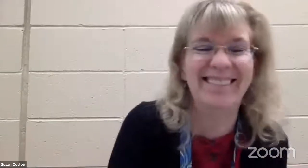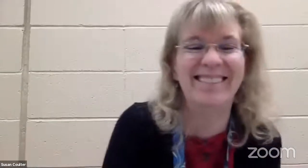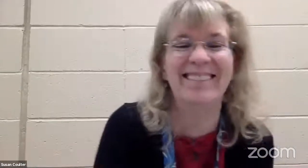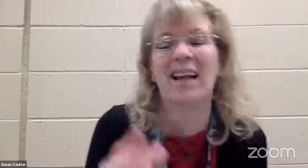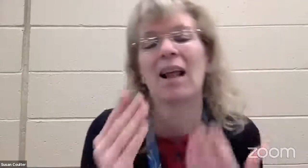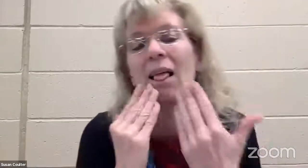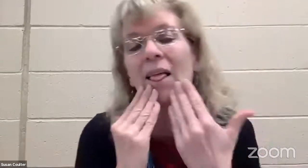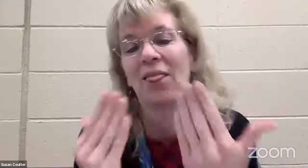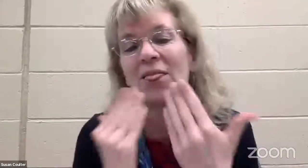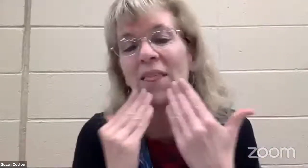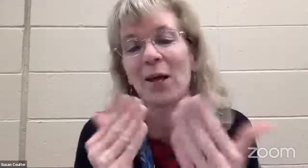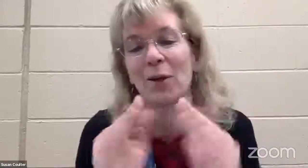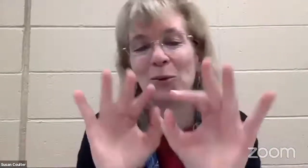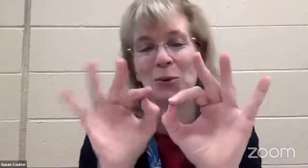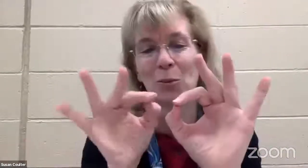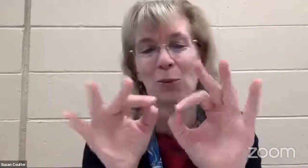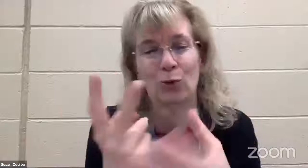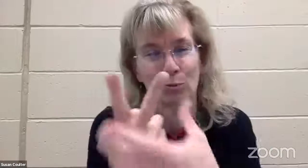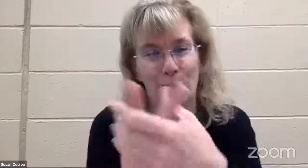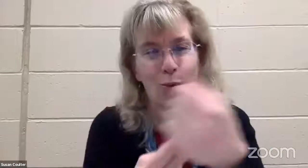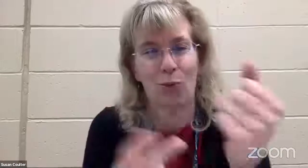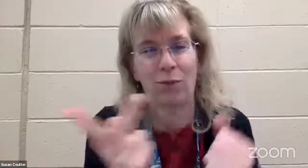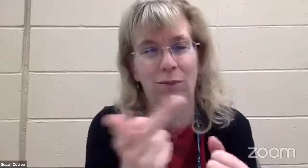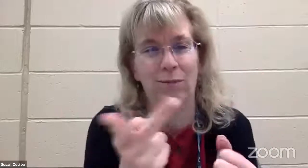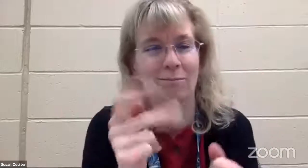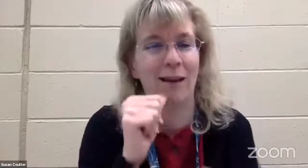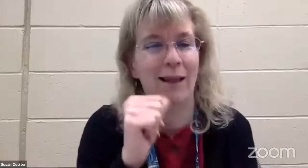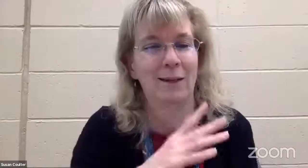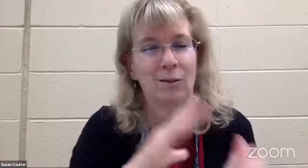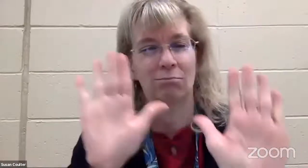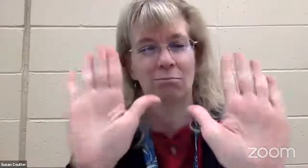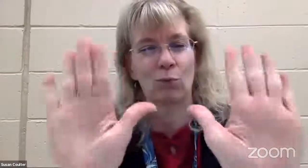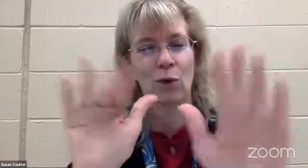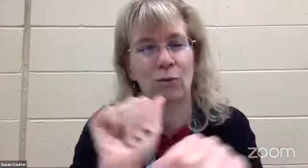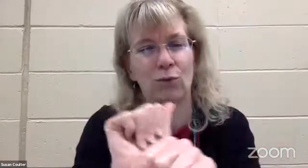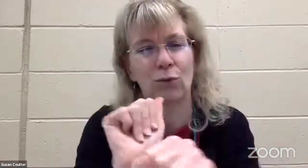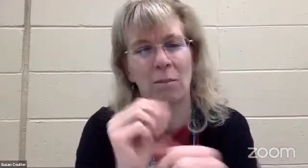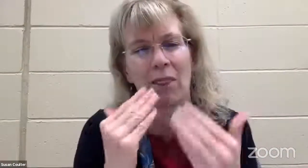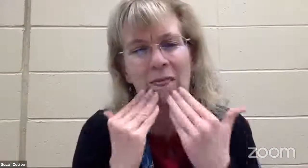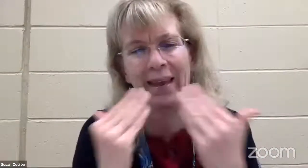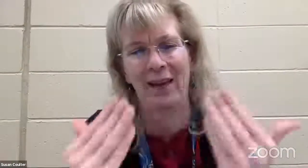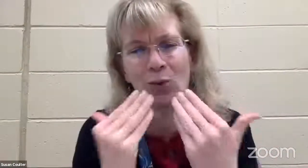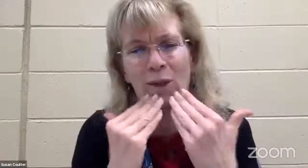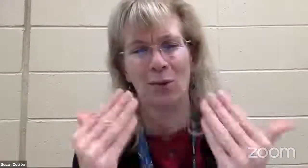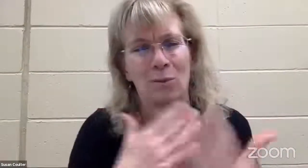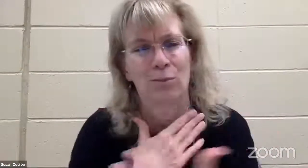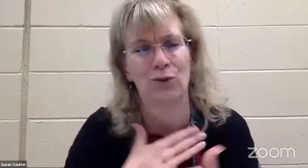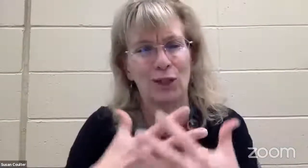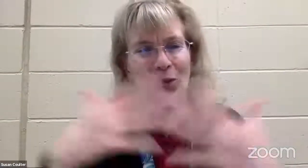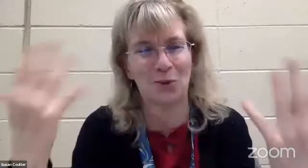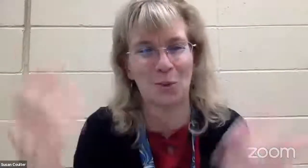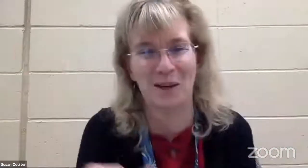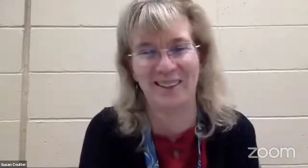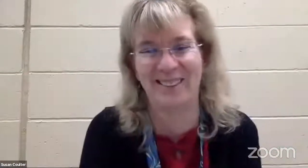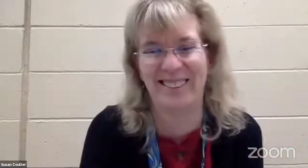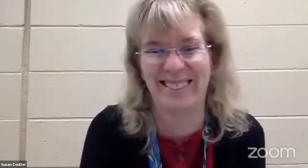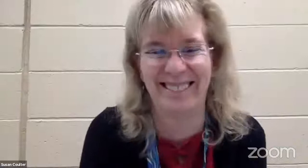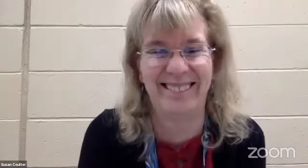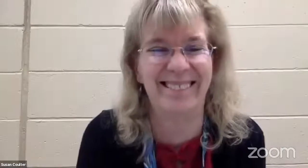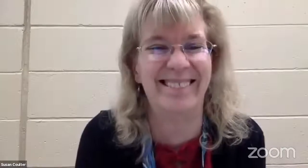because it is 7:02. Thank you so much, interpreters, for the both of you for being here. Great job. Thank you, thank you, thank you, thank you. I really appreciate you so